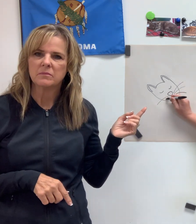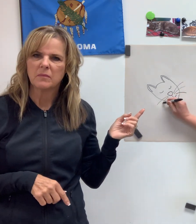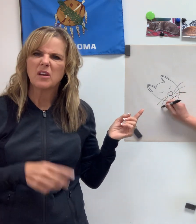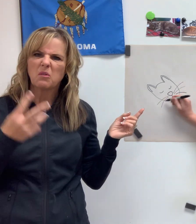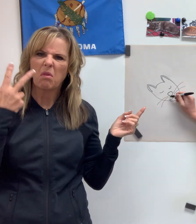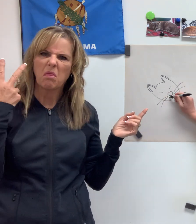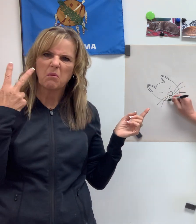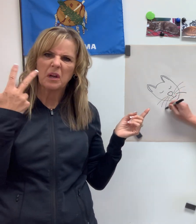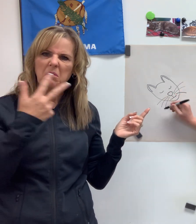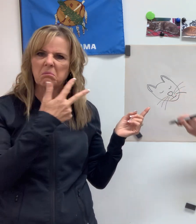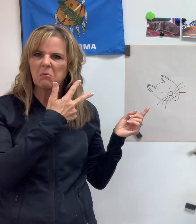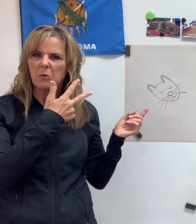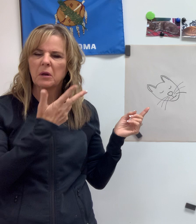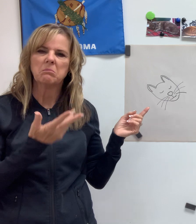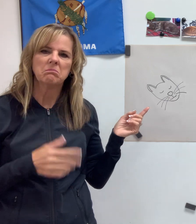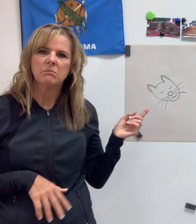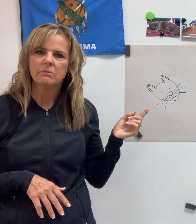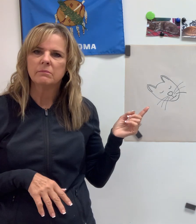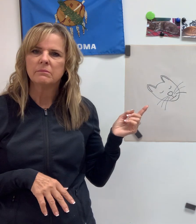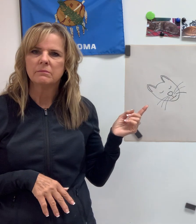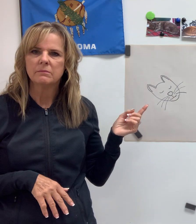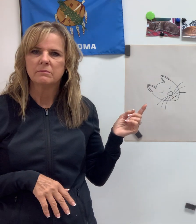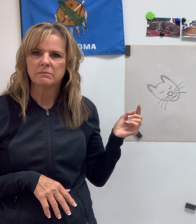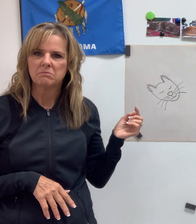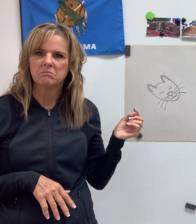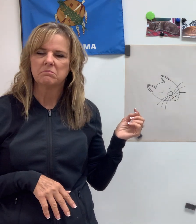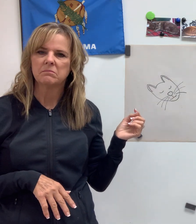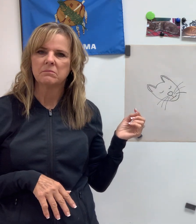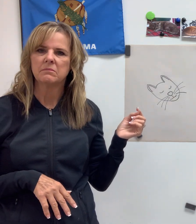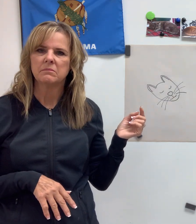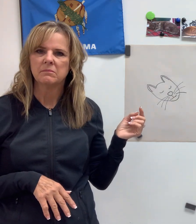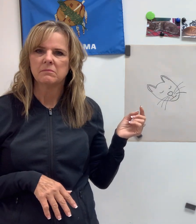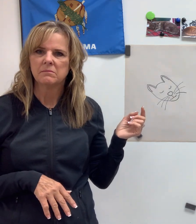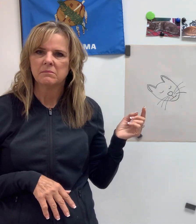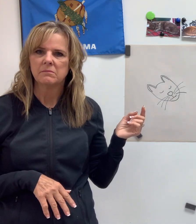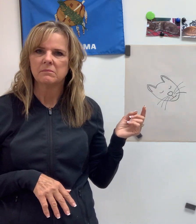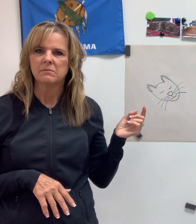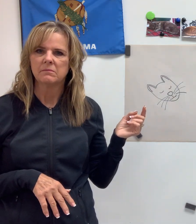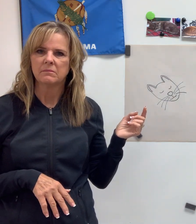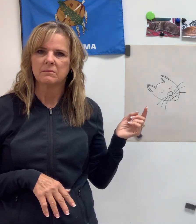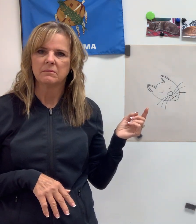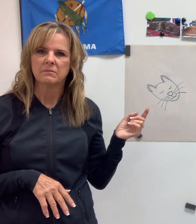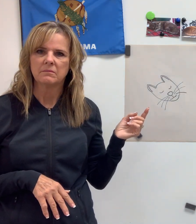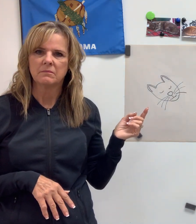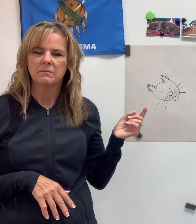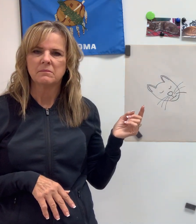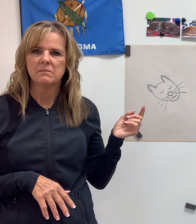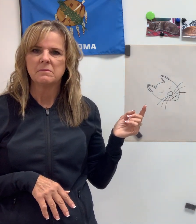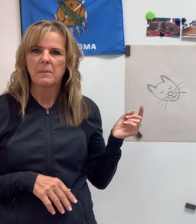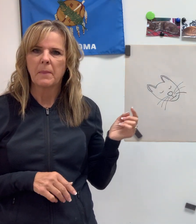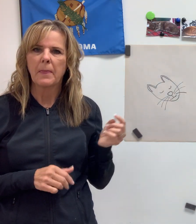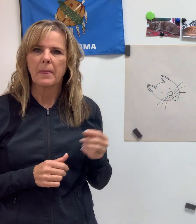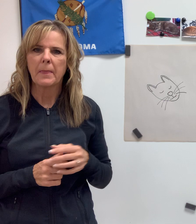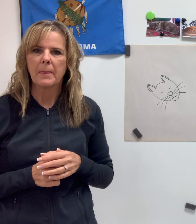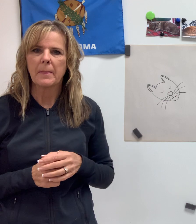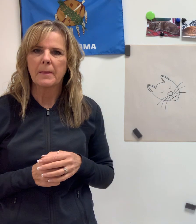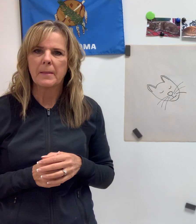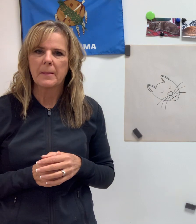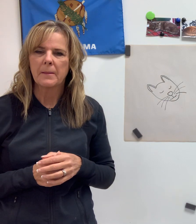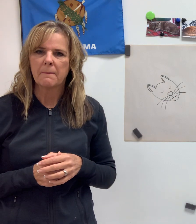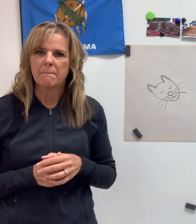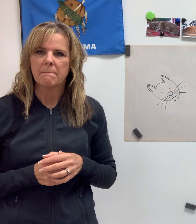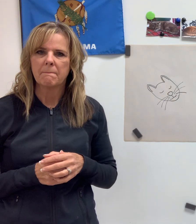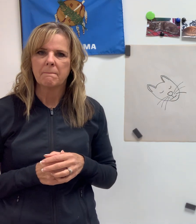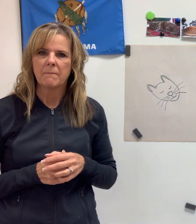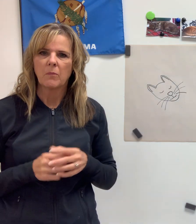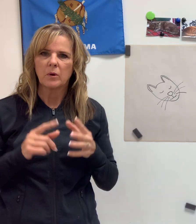do 3, but like I said, you might only want a couple or you want more. It's up to you. Now, we are going to go ahead